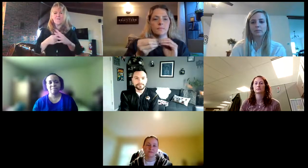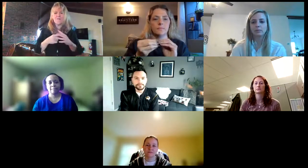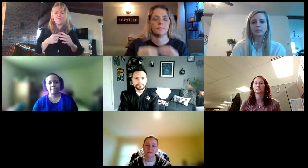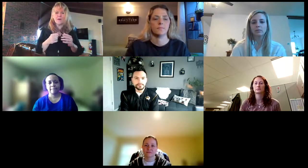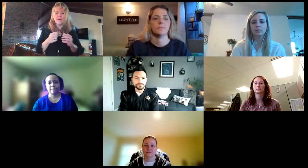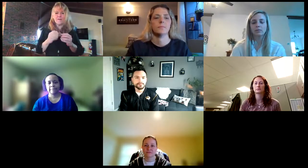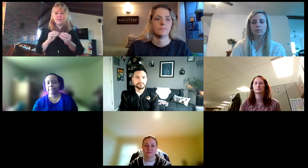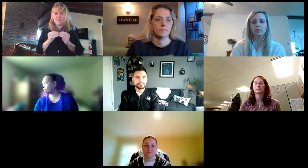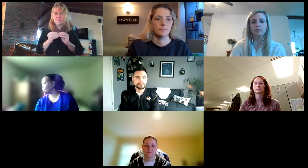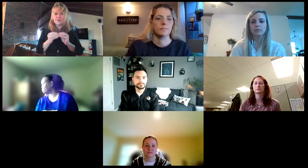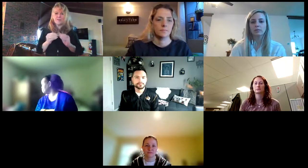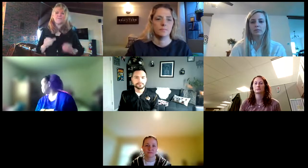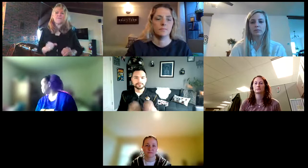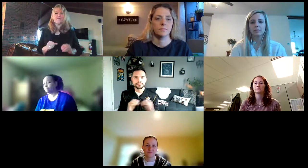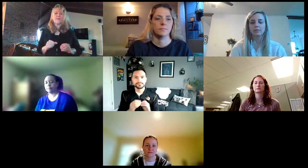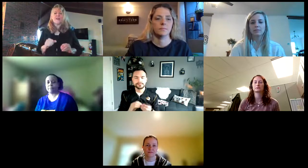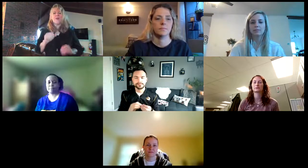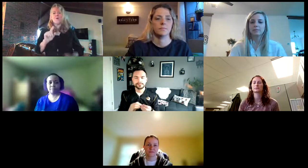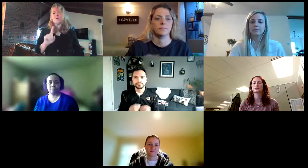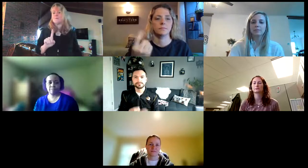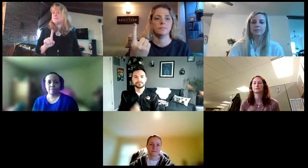Now, numbers.